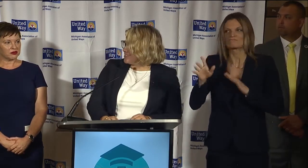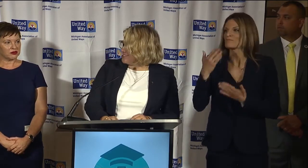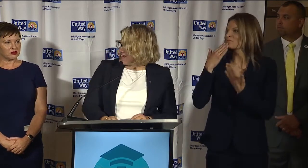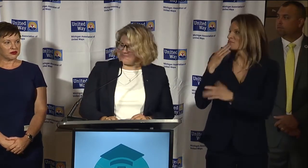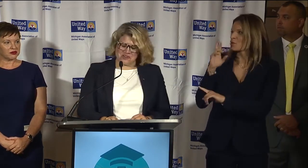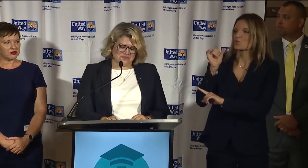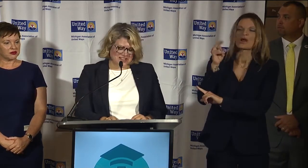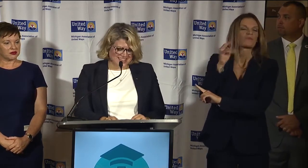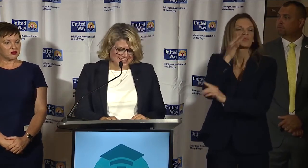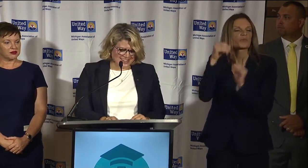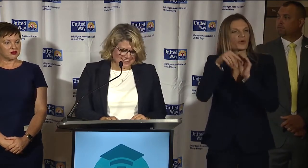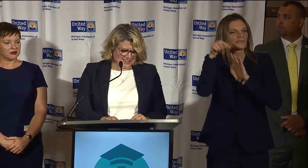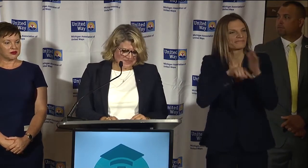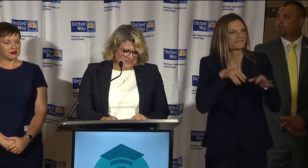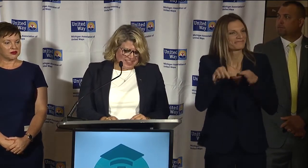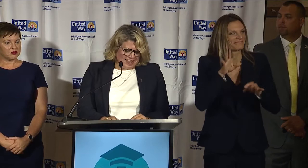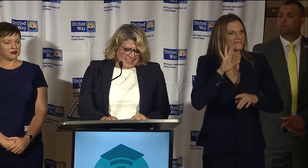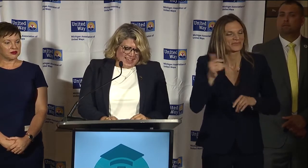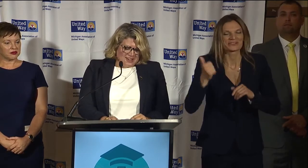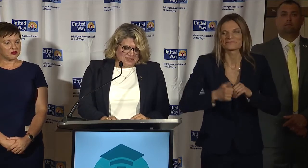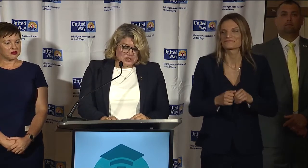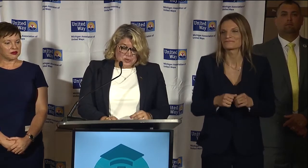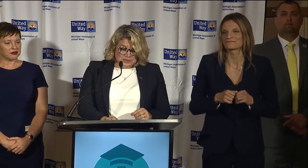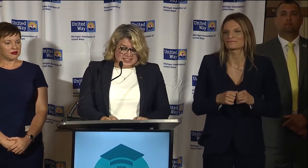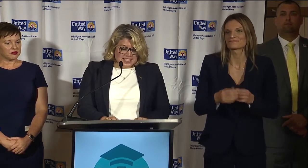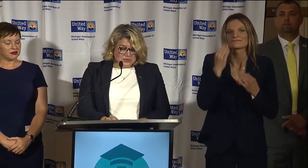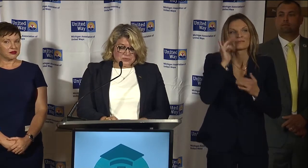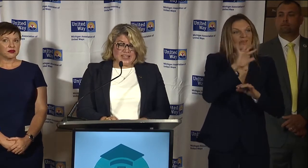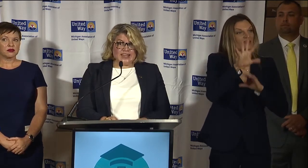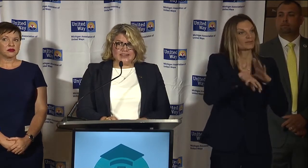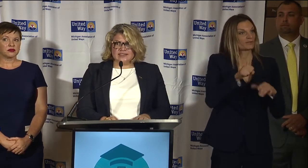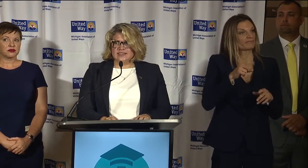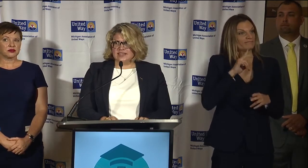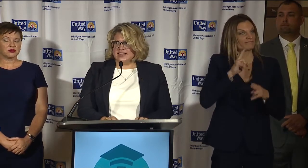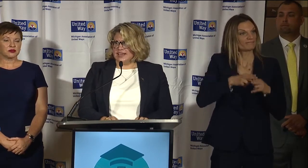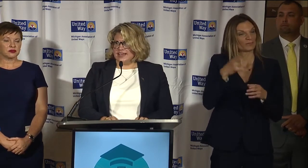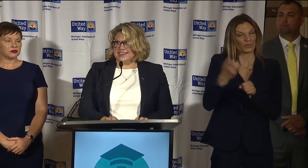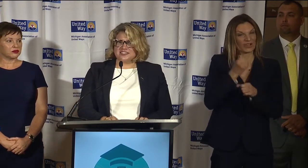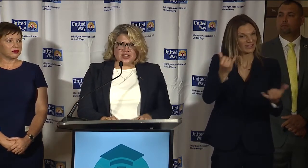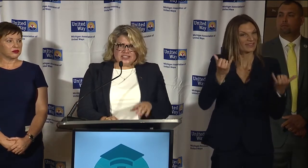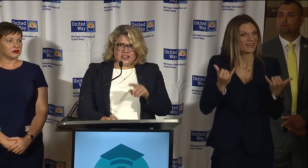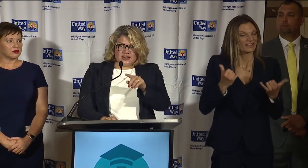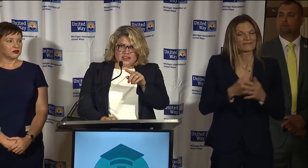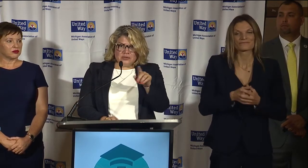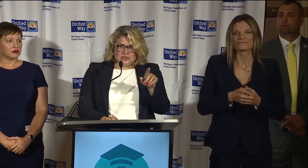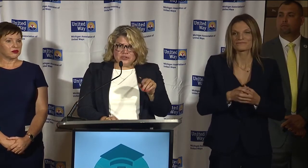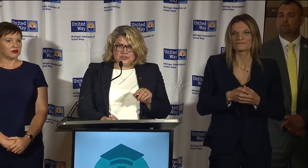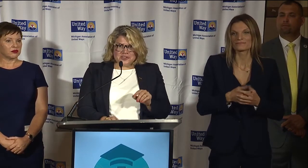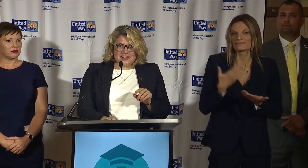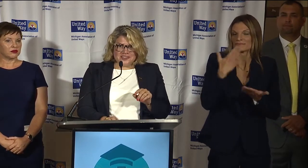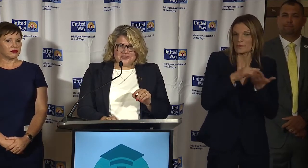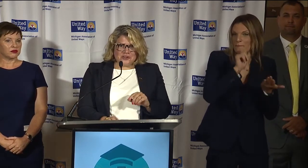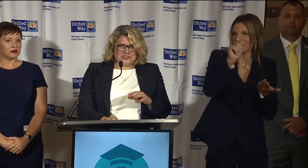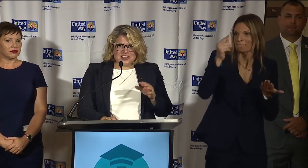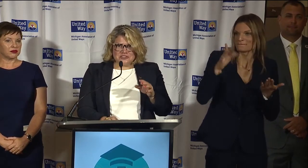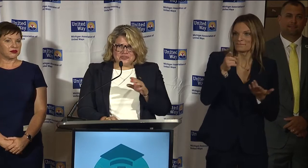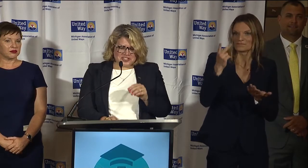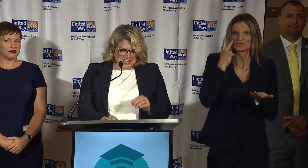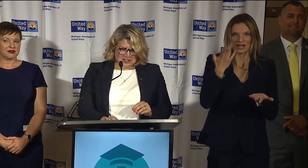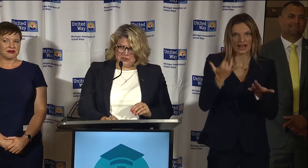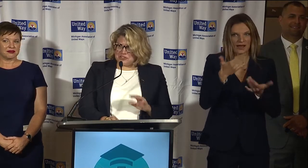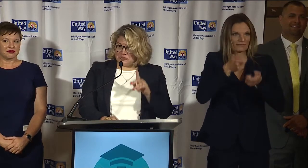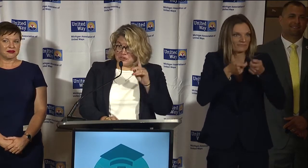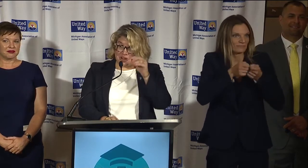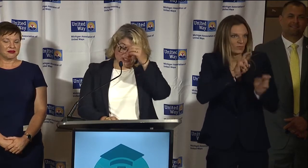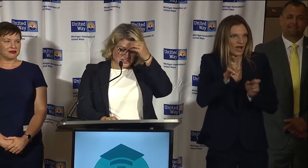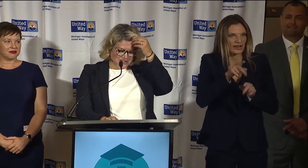Lott that's going to talk more about that later. The sweepstakes will begin today. So I saw a couple folks on their phones. I don't know if they're